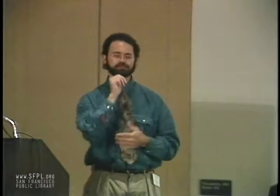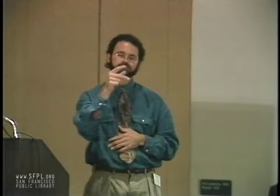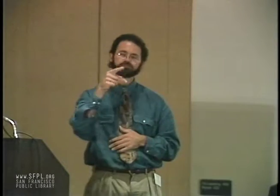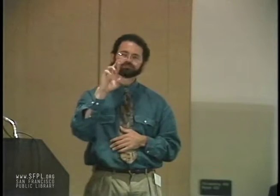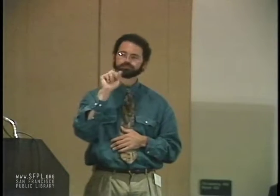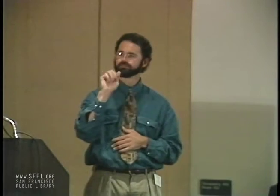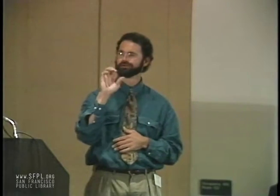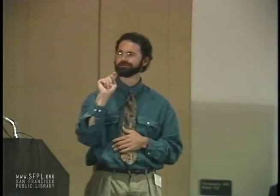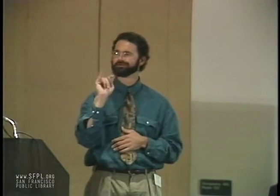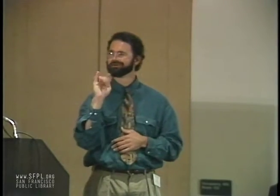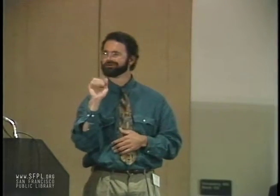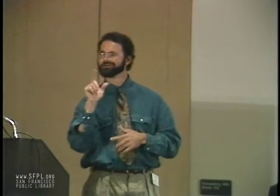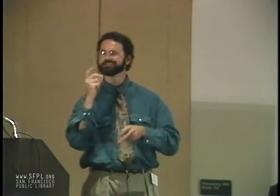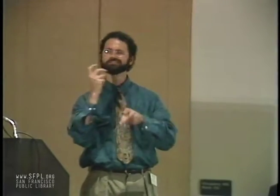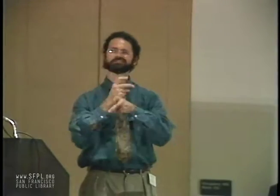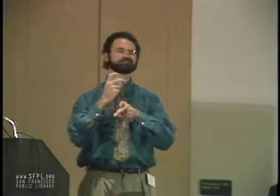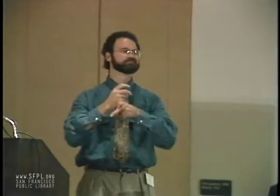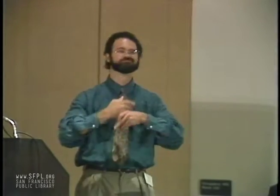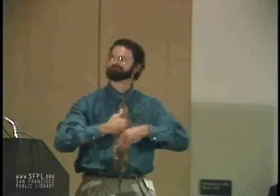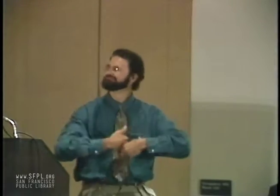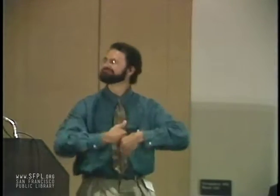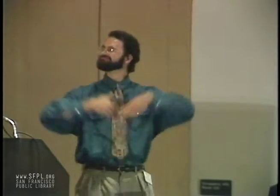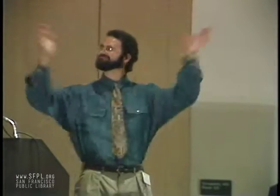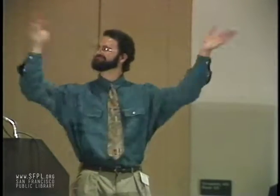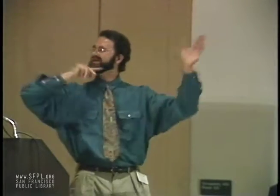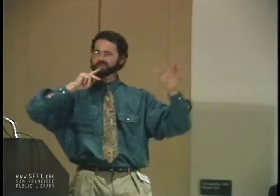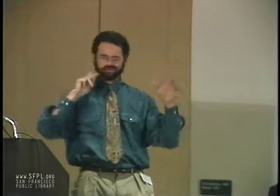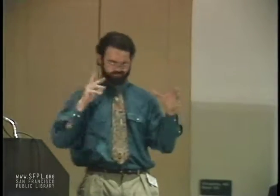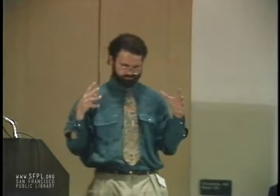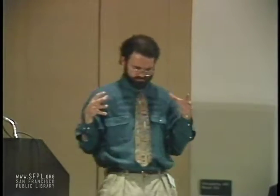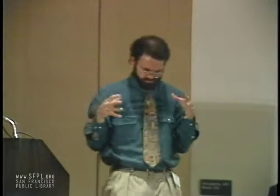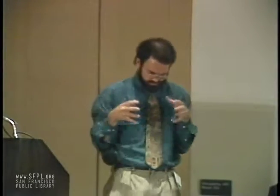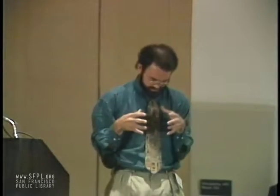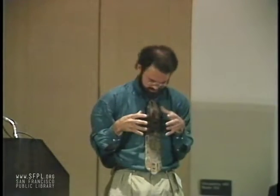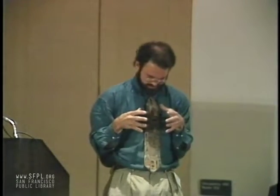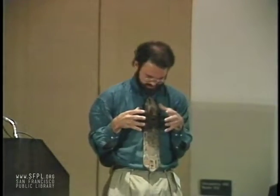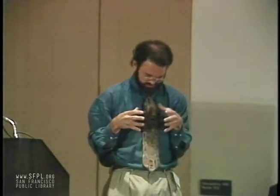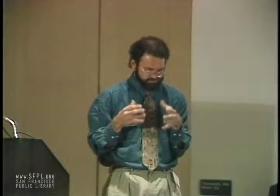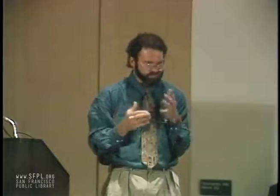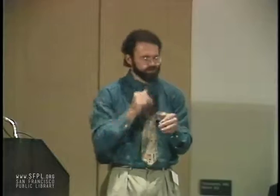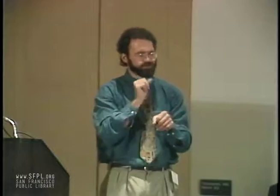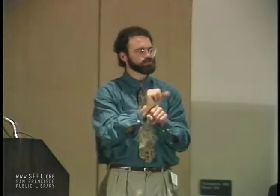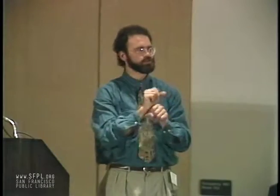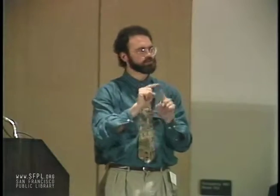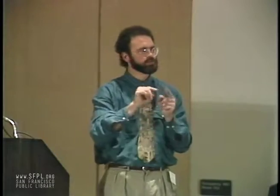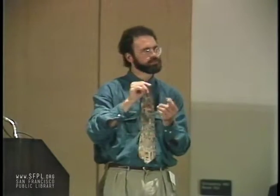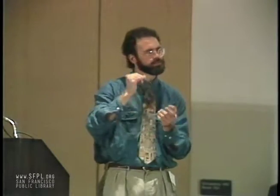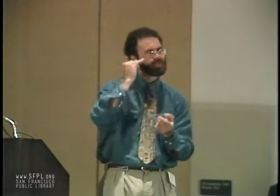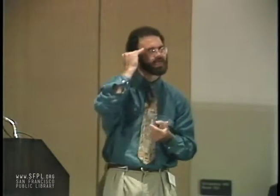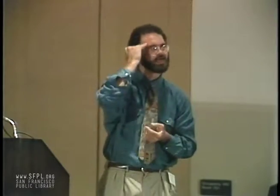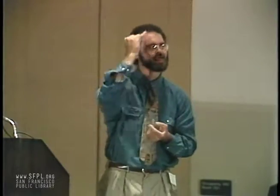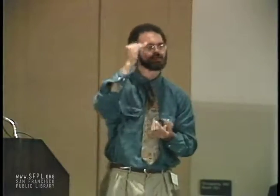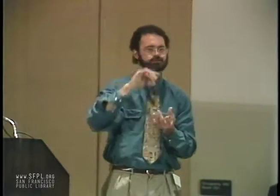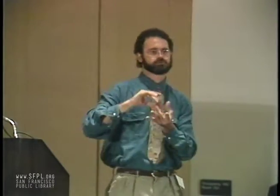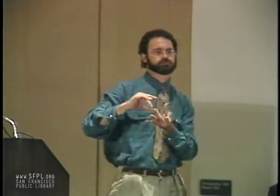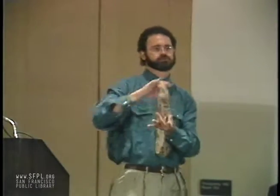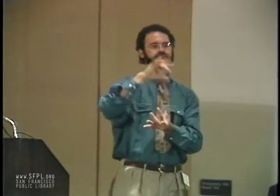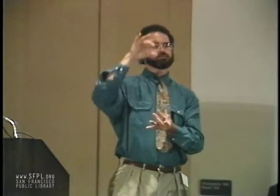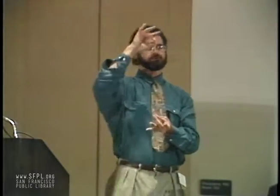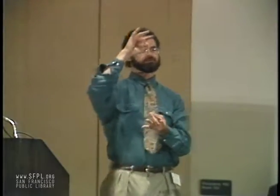So you see that there are some drawbacks. It's not a practical solution to just give it all up and form one, you know, a deaf state. But the